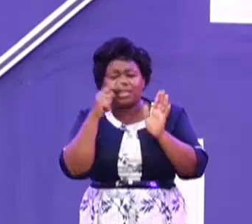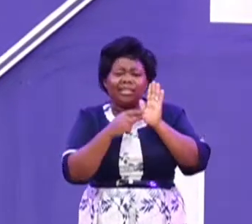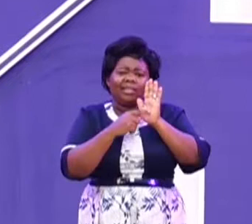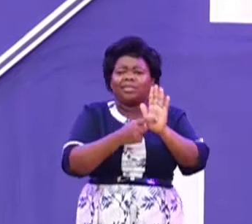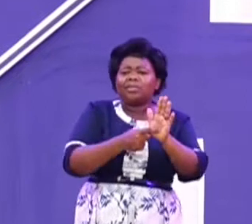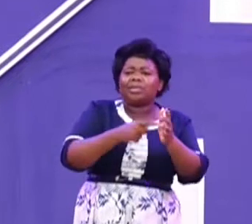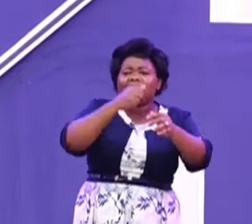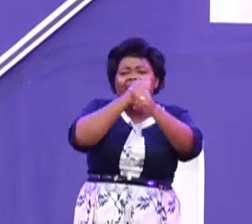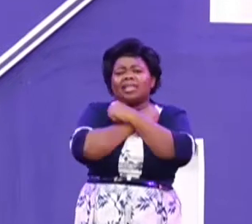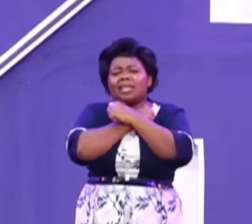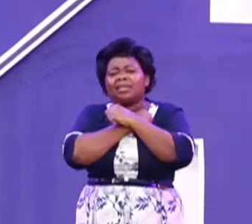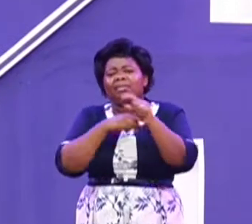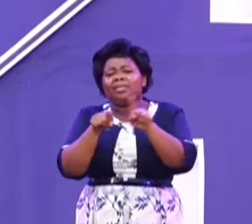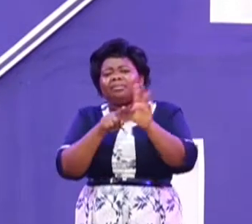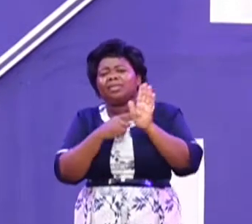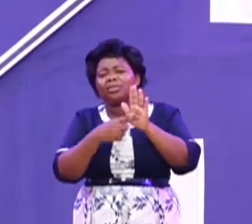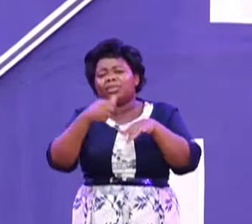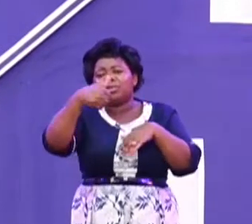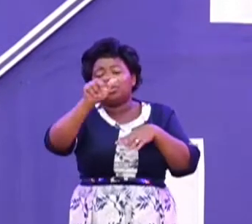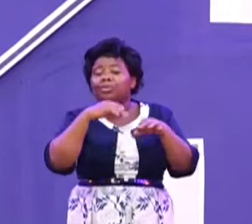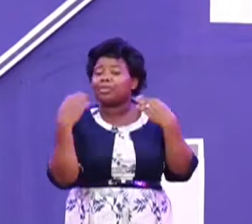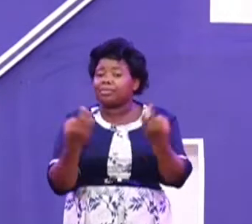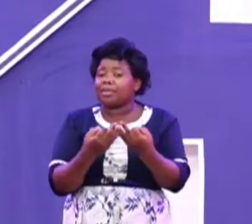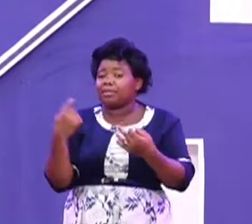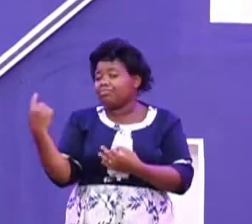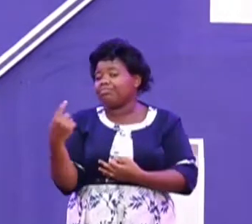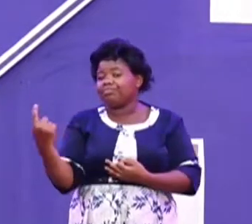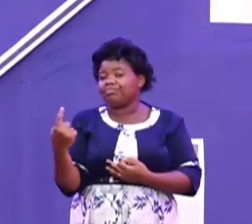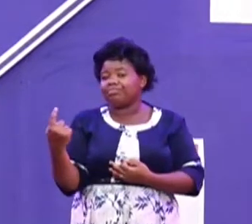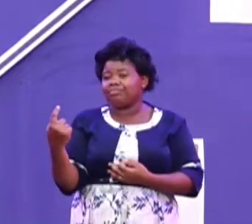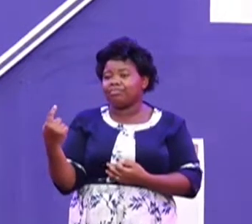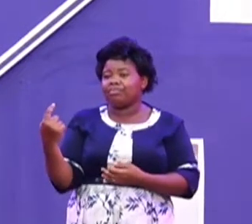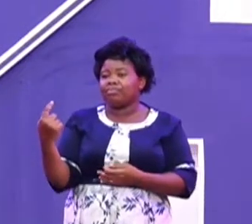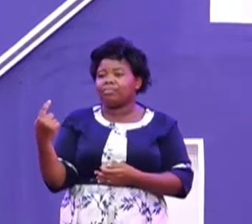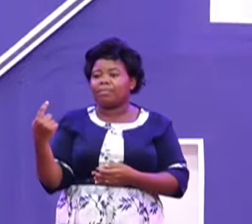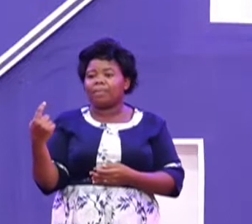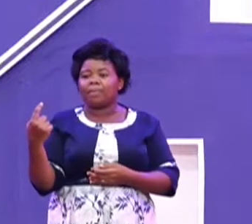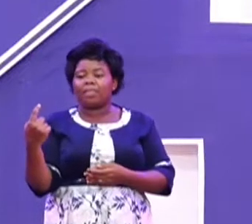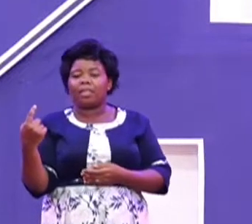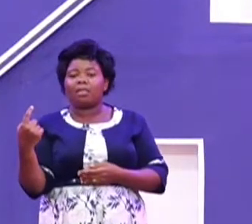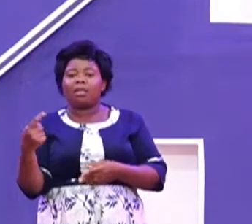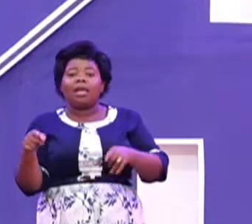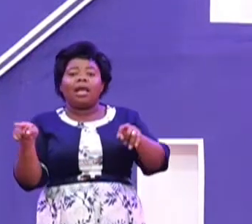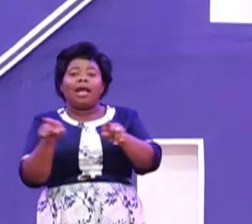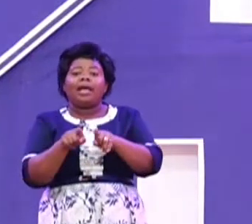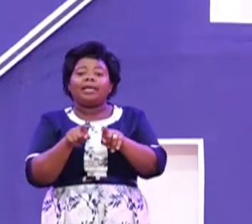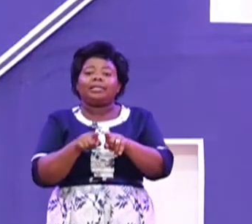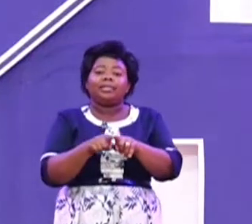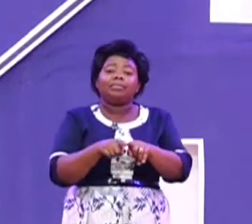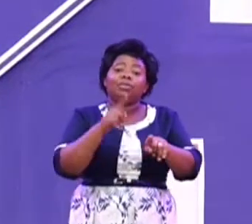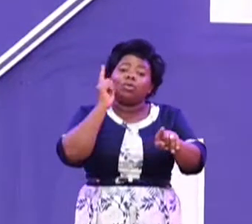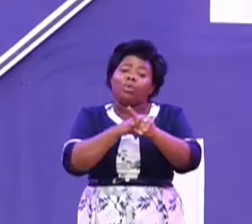your family. Oyinzo okuloza nti okulaga okwagala oyina kulaga family yokka. And as you miss out on